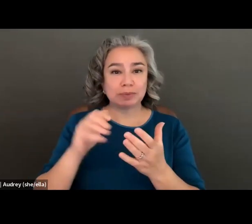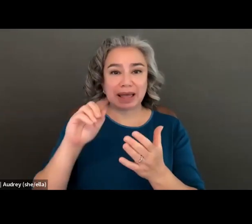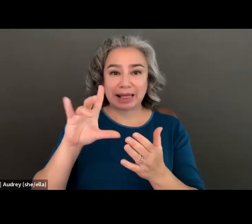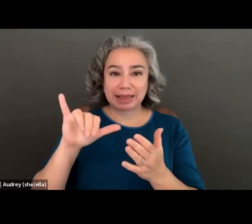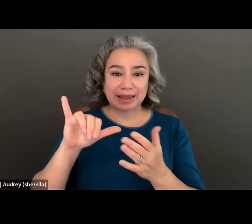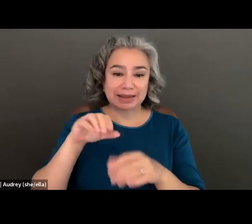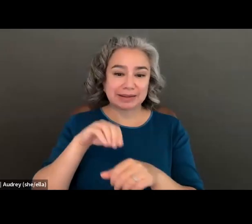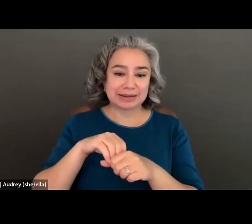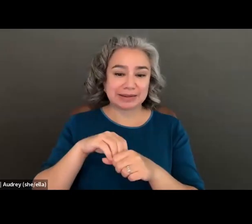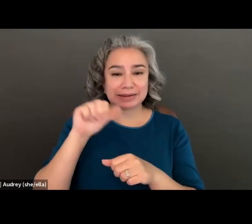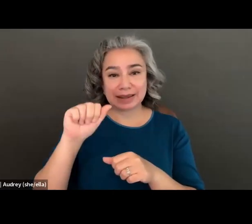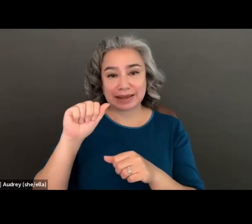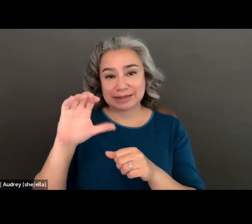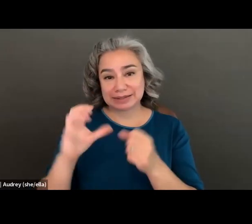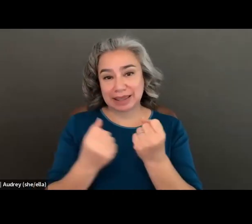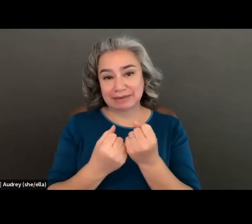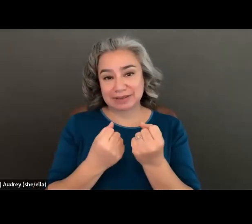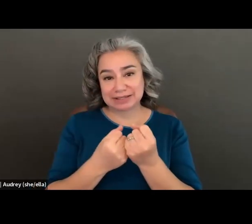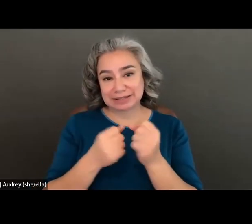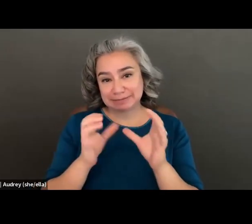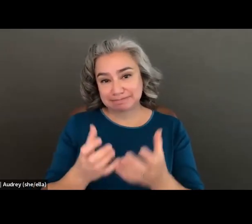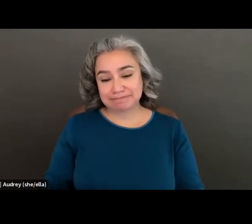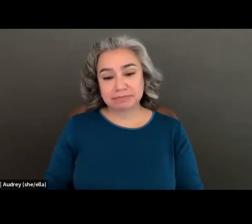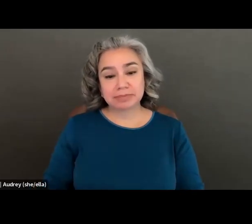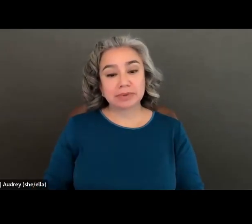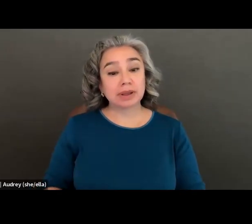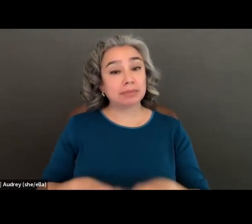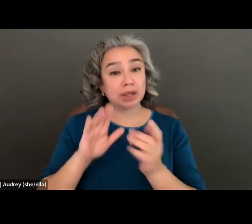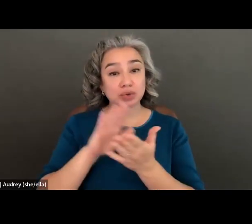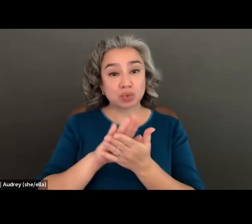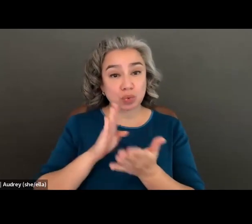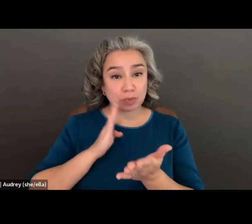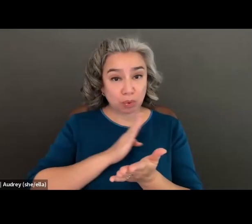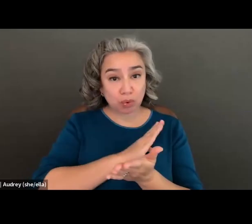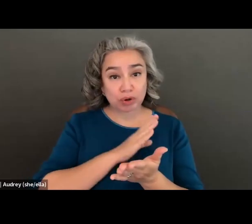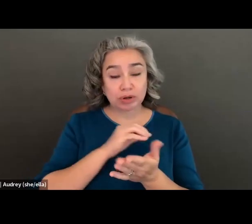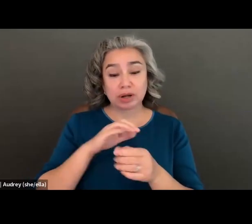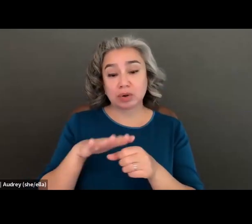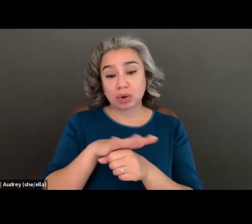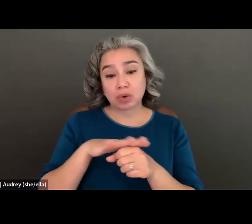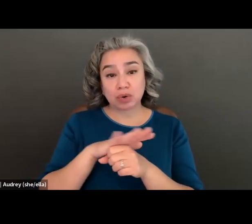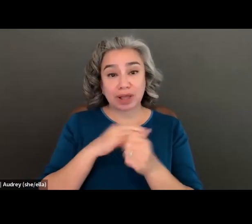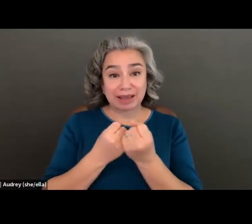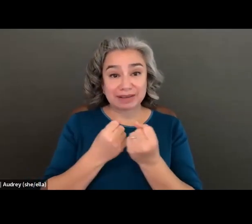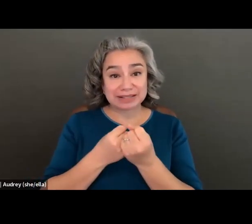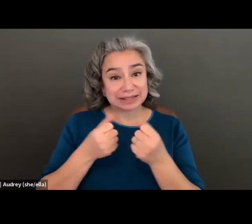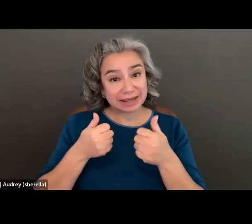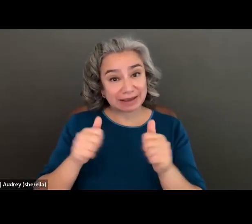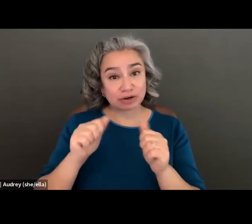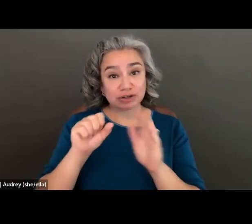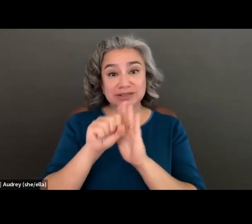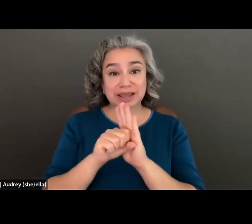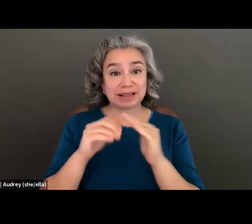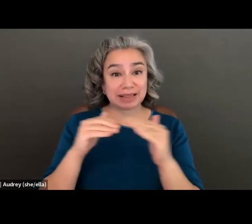on the AAC advocacy front. But as far as school board, local, advocacy efforts, state level